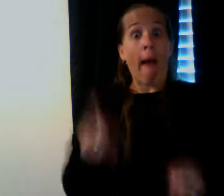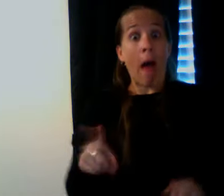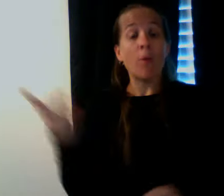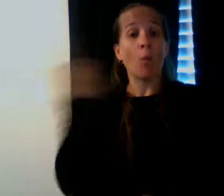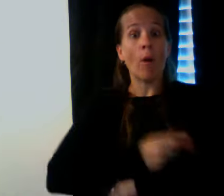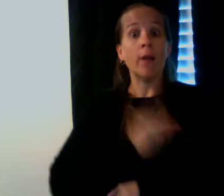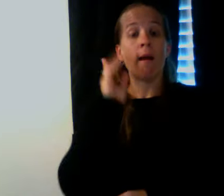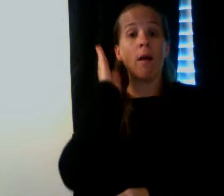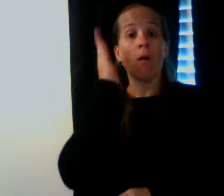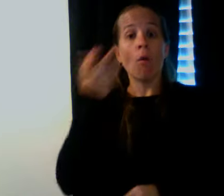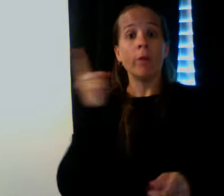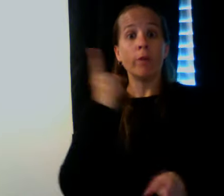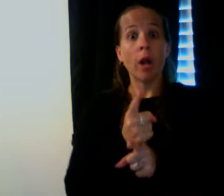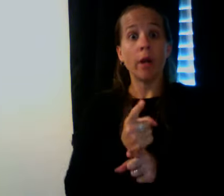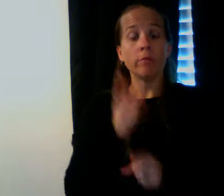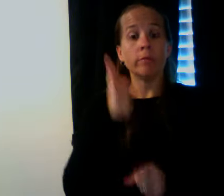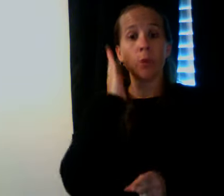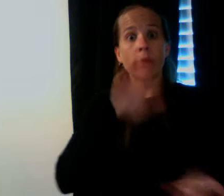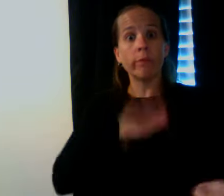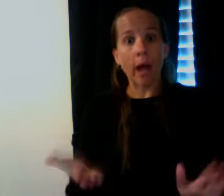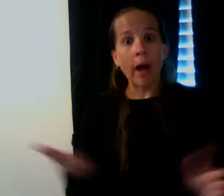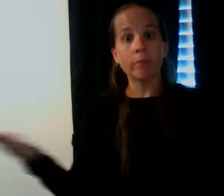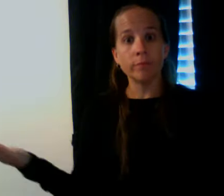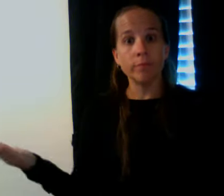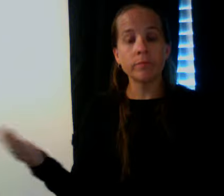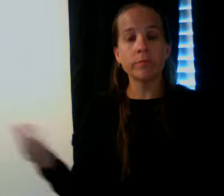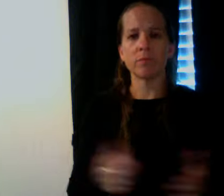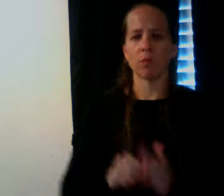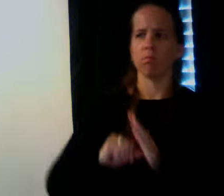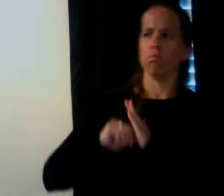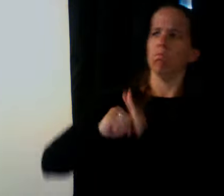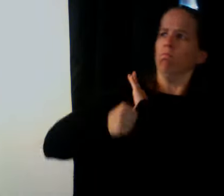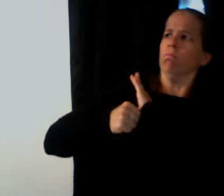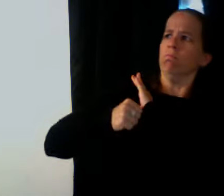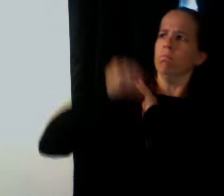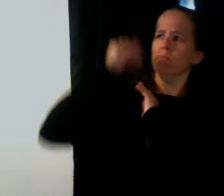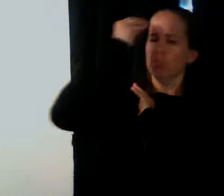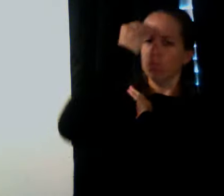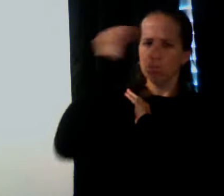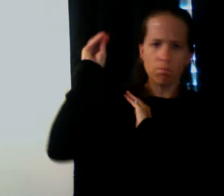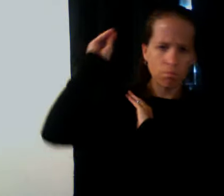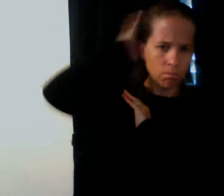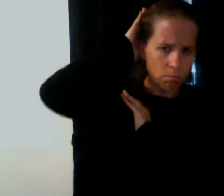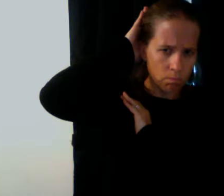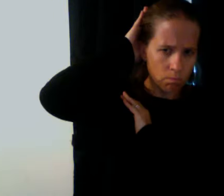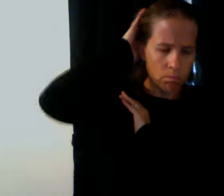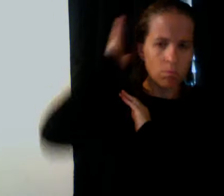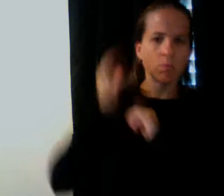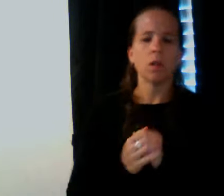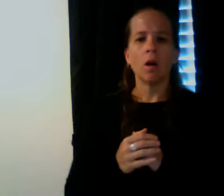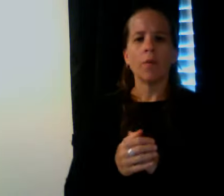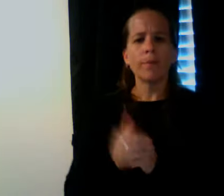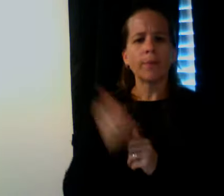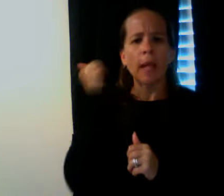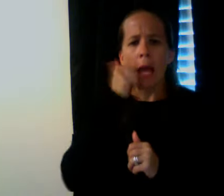It made an impression on me, and since then, for the past 33 years, I've looked in the mirror every morning and asked myself, if